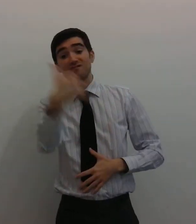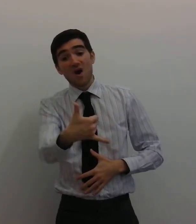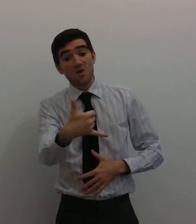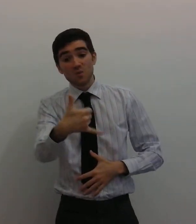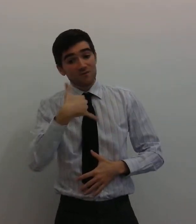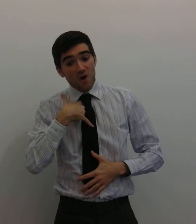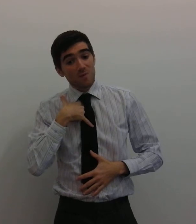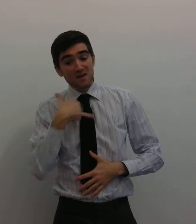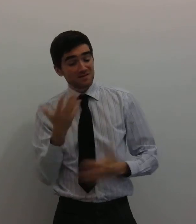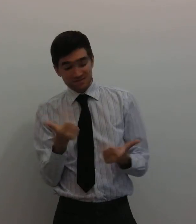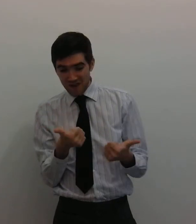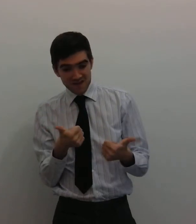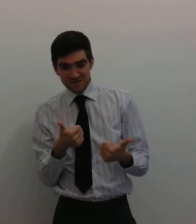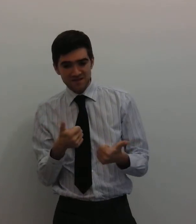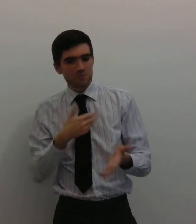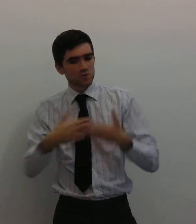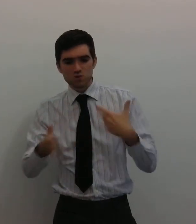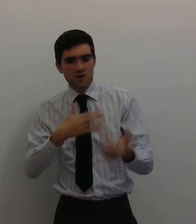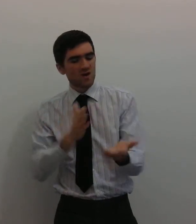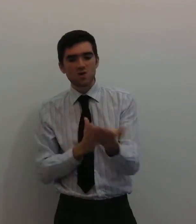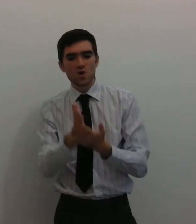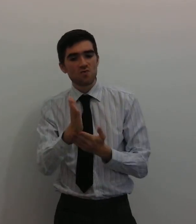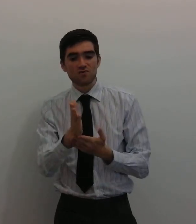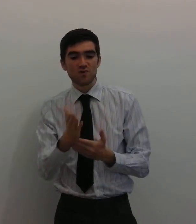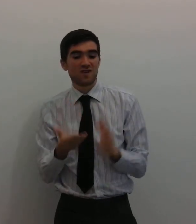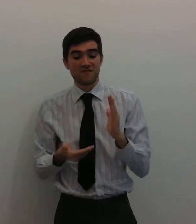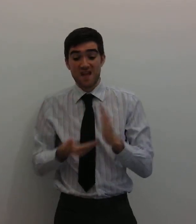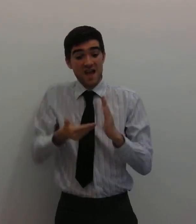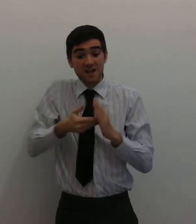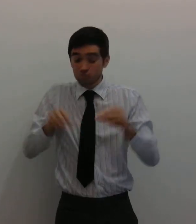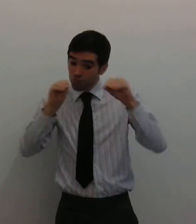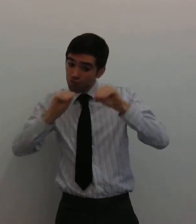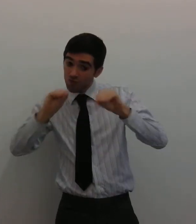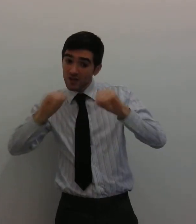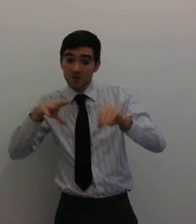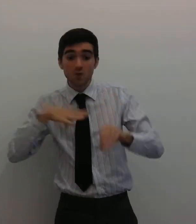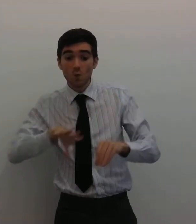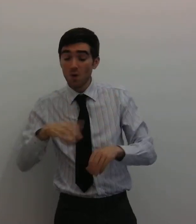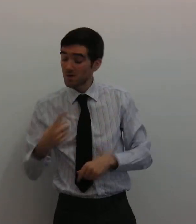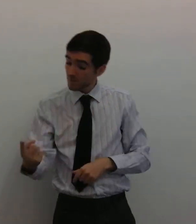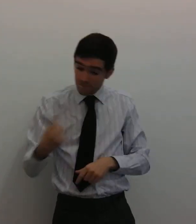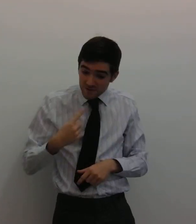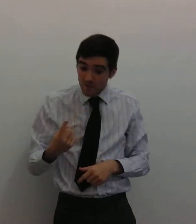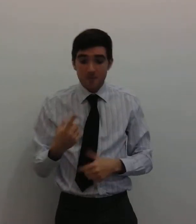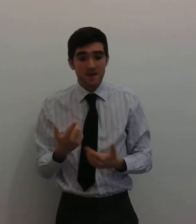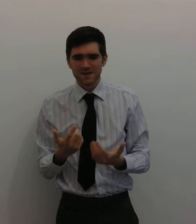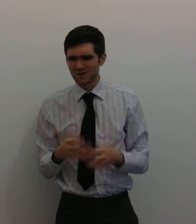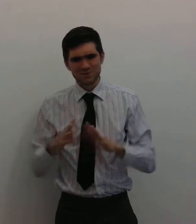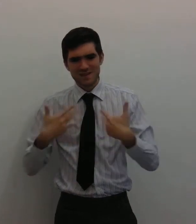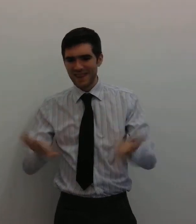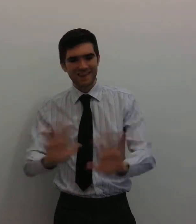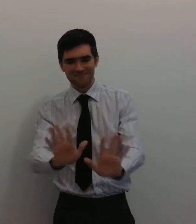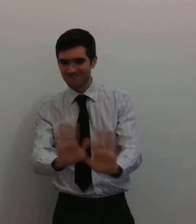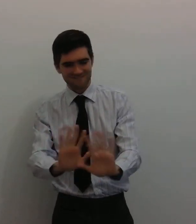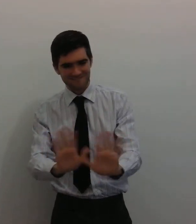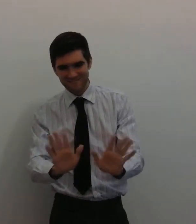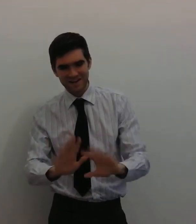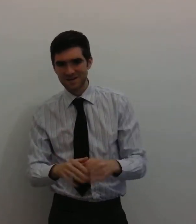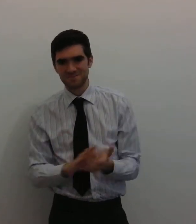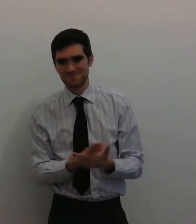things out. And again, if you need any further training on it, come back to me. Don't just leave it and make things hard again